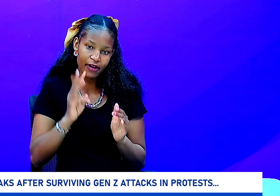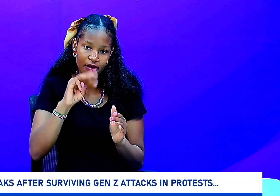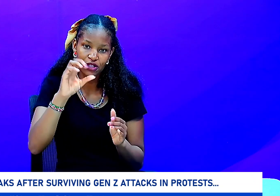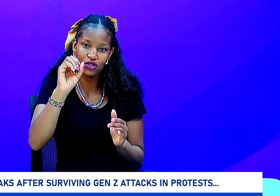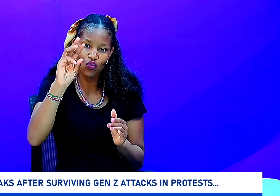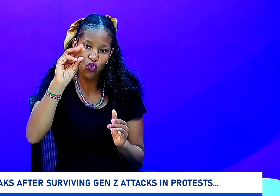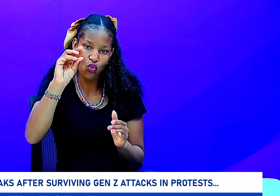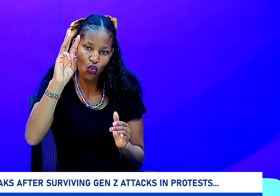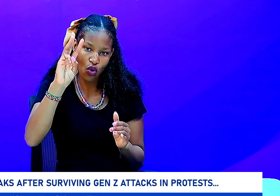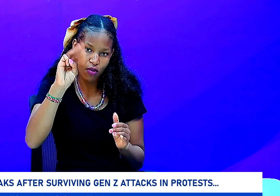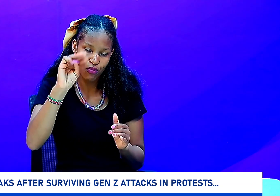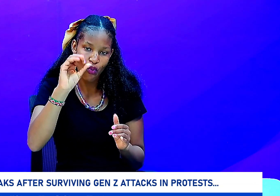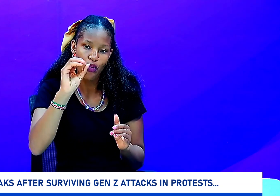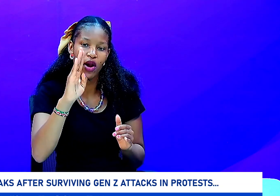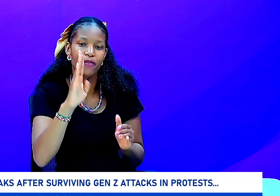mob.